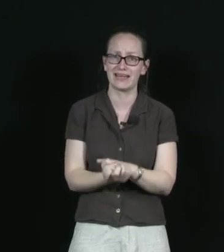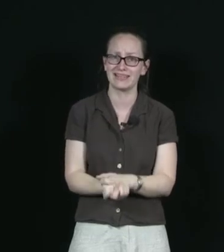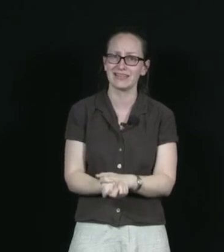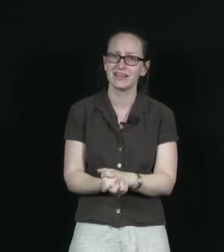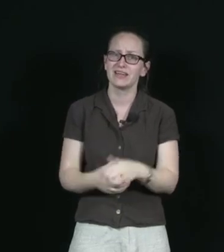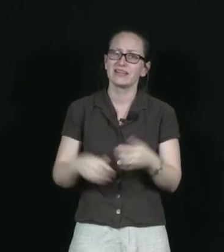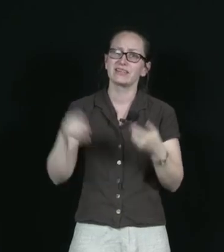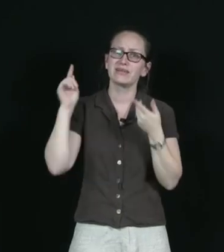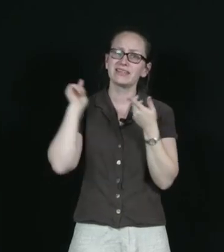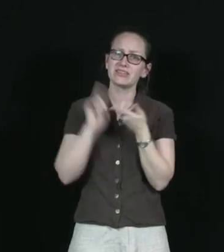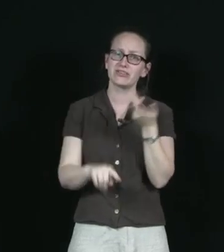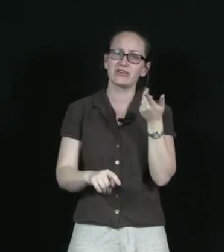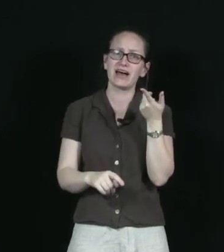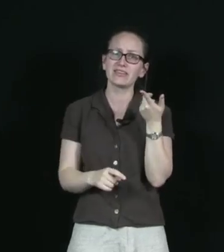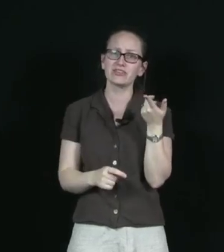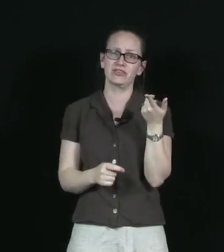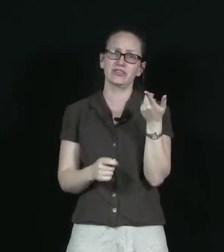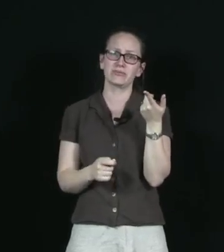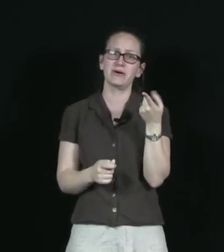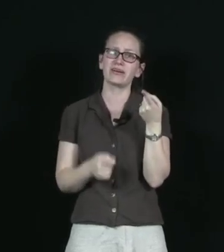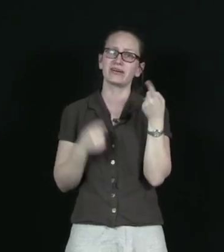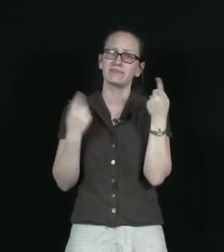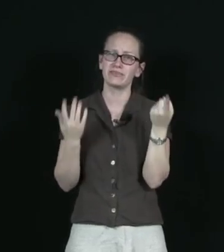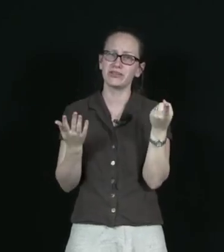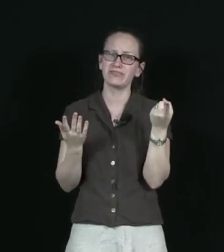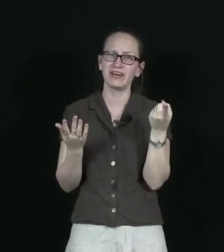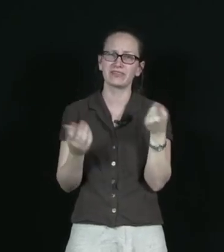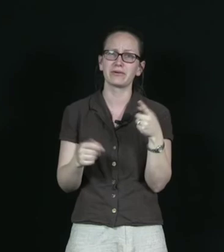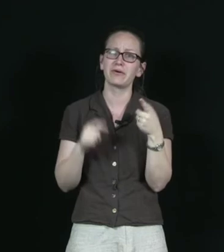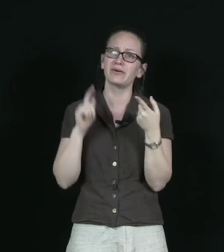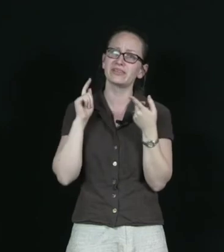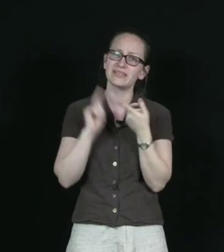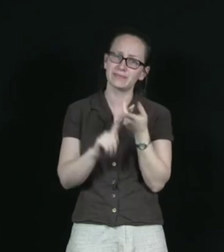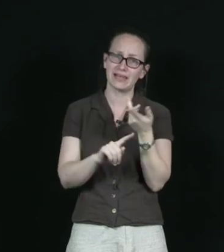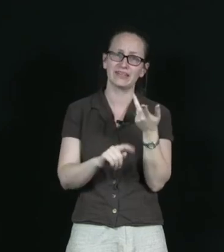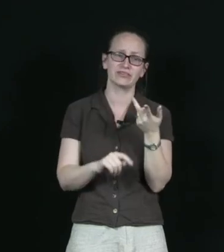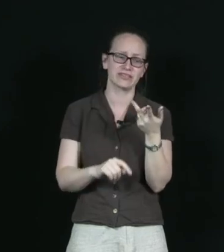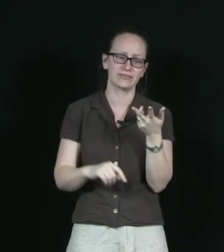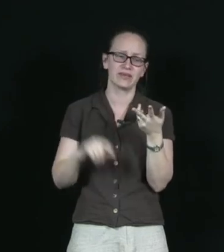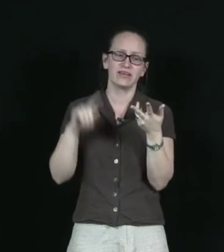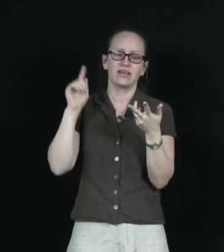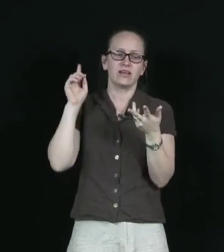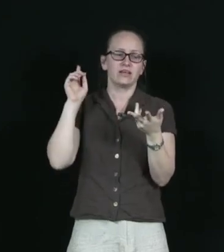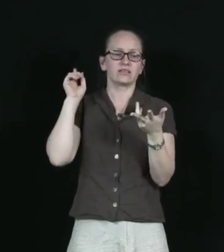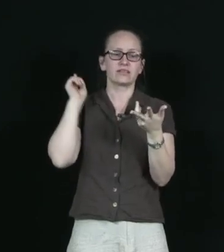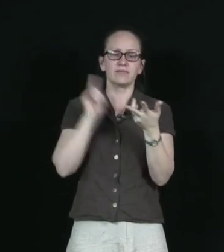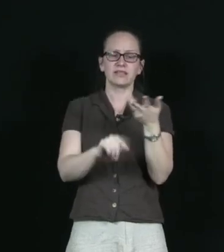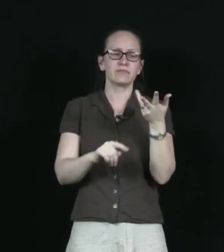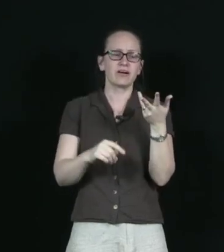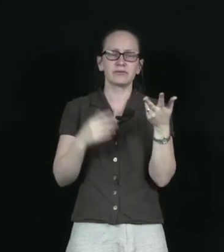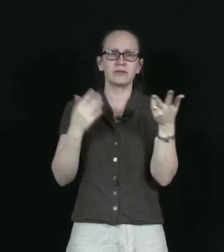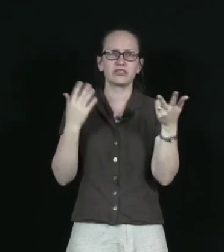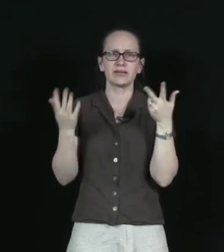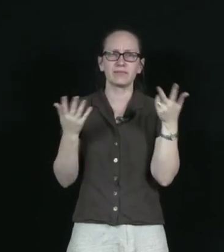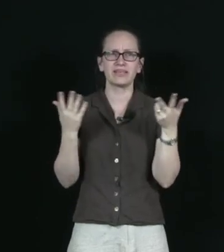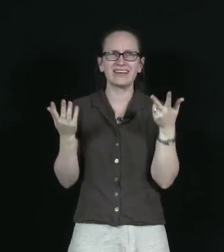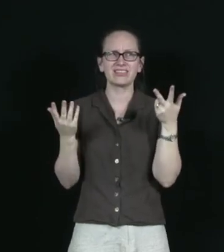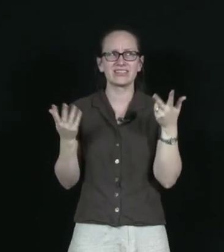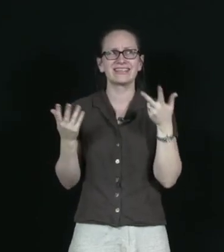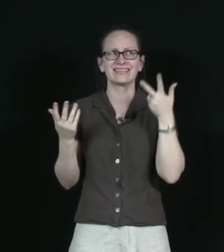is. Submitting other students' work for your final report is plagiarism. Submitting work which somebody else did in